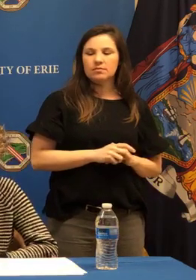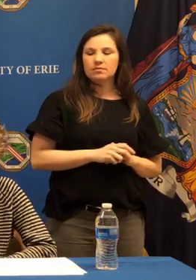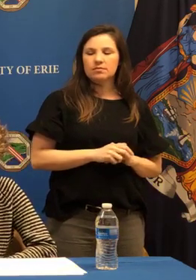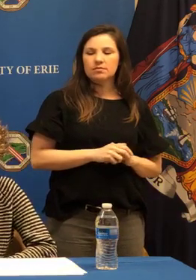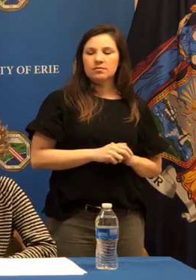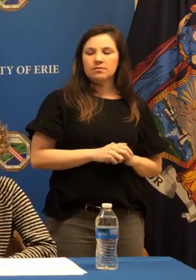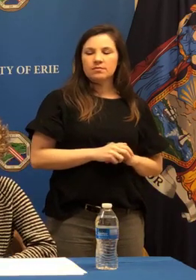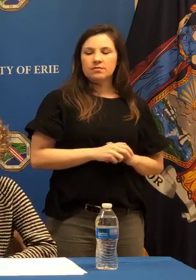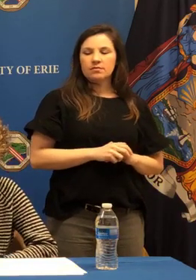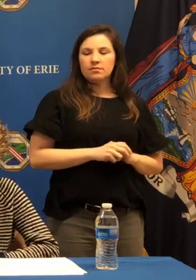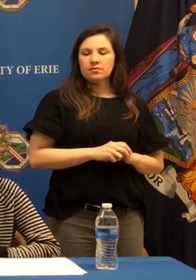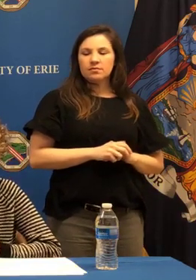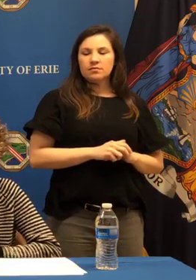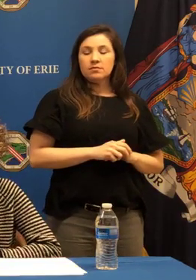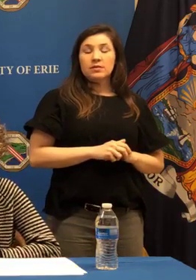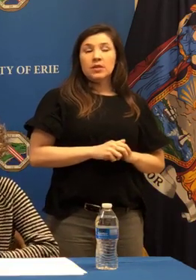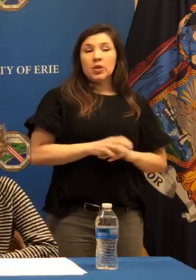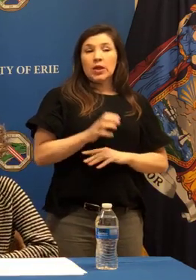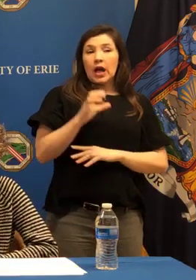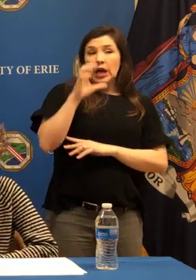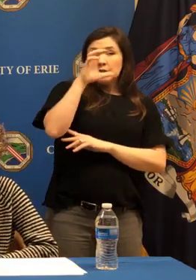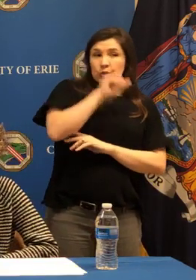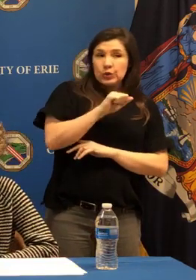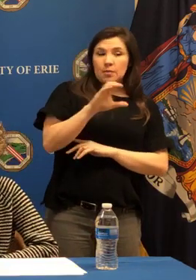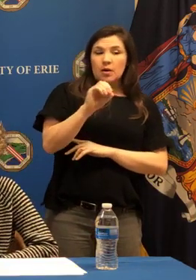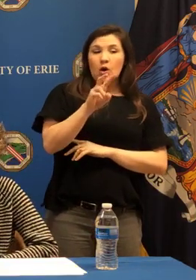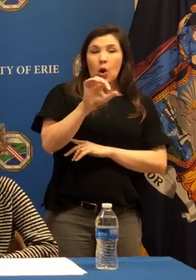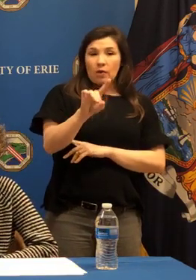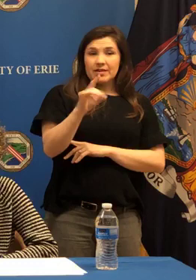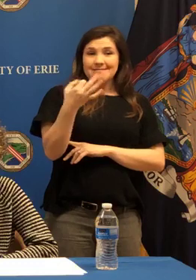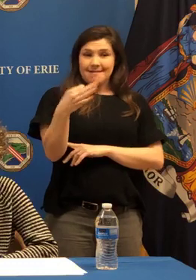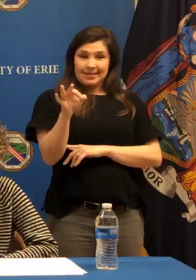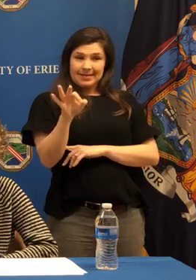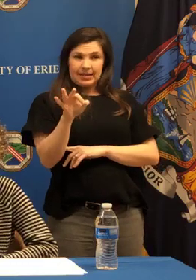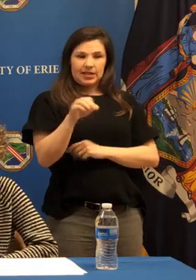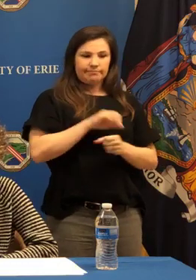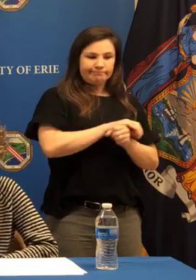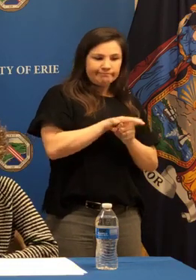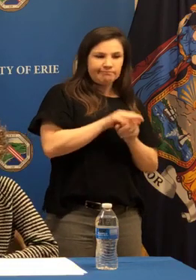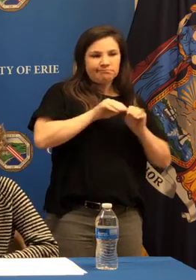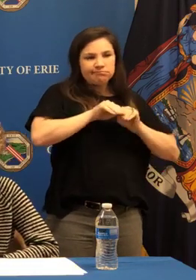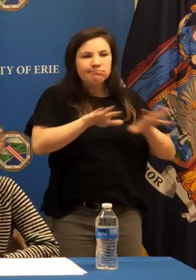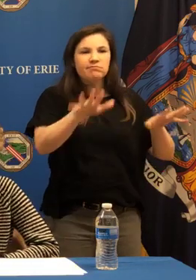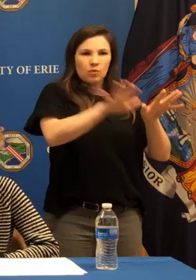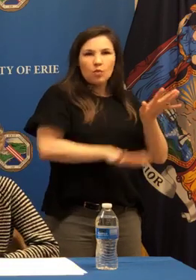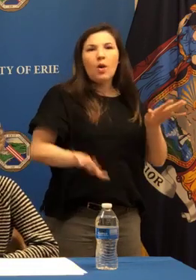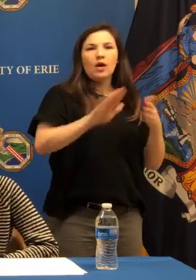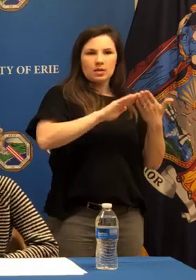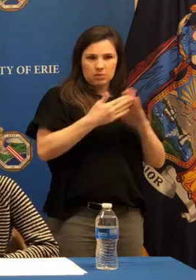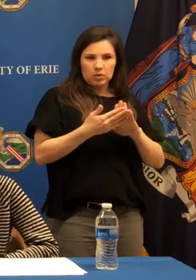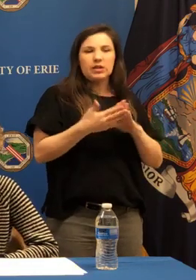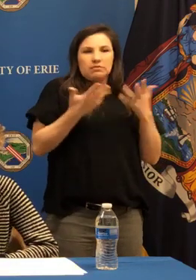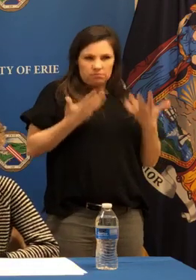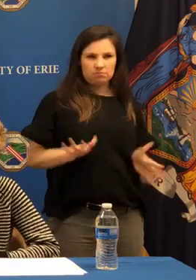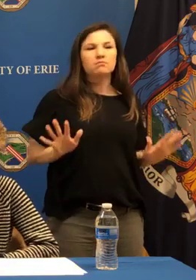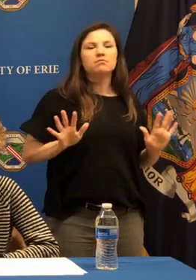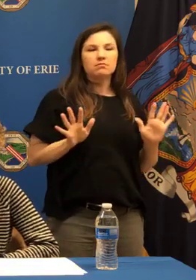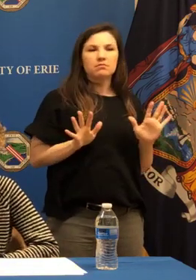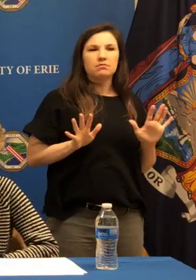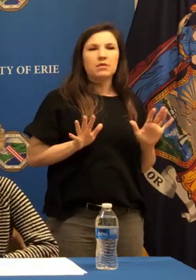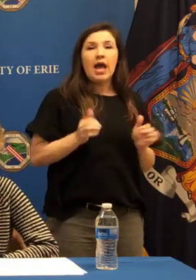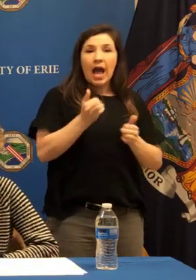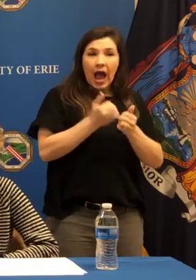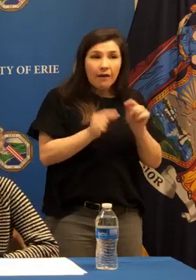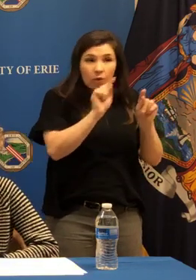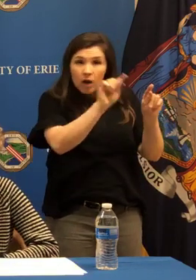we assume that COVID-19 is in throughout our community, and that everybody who's